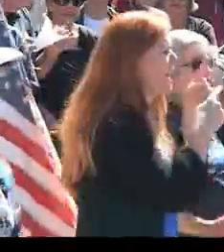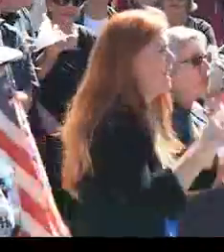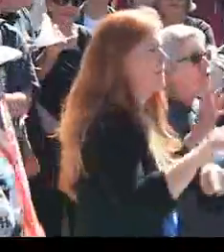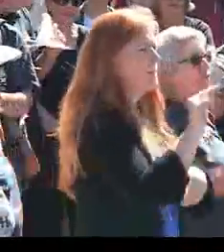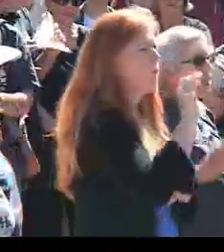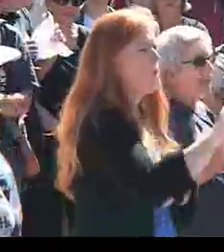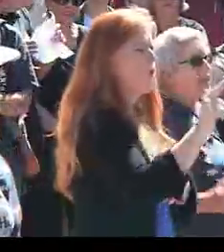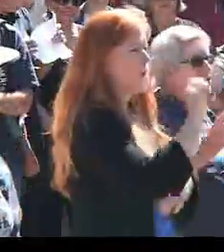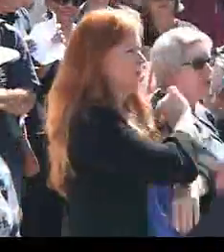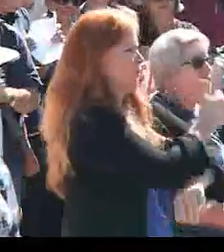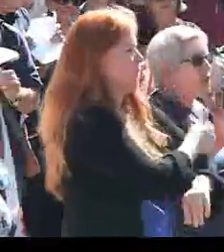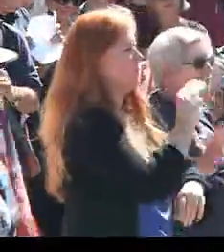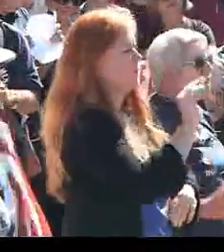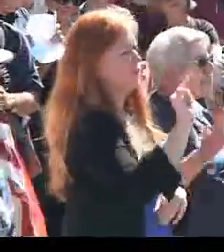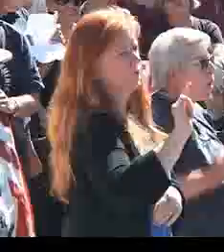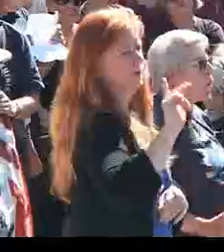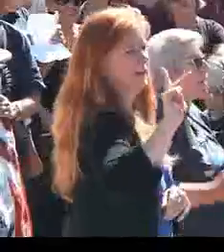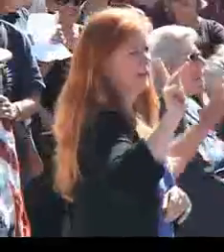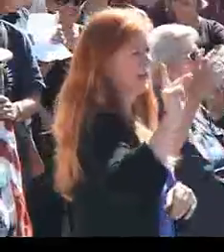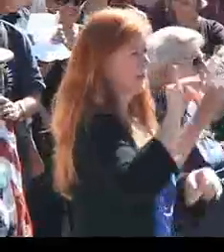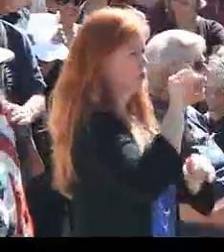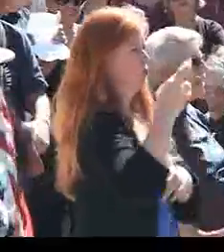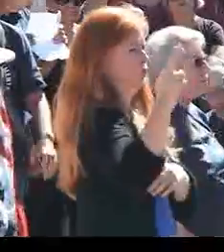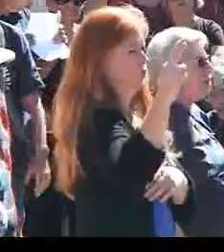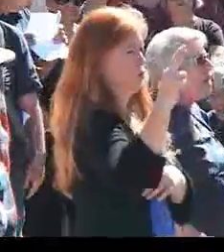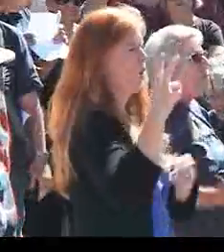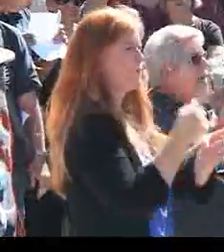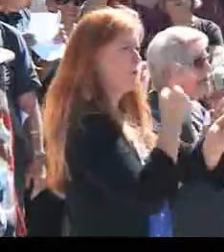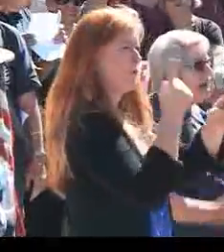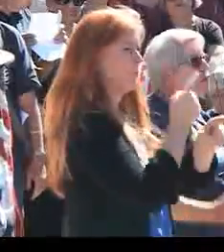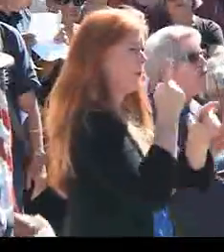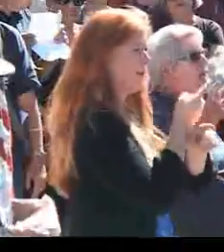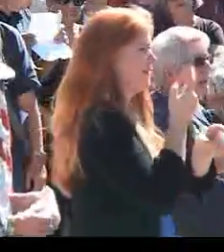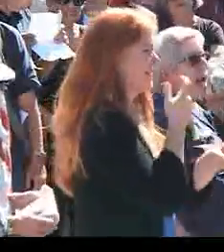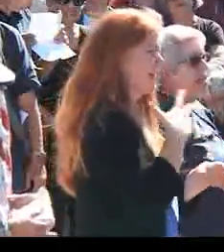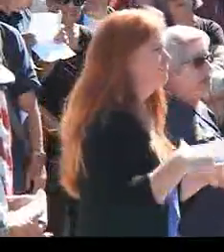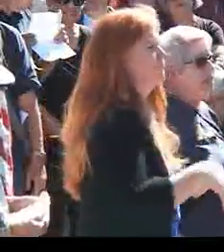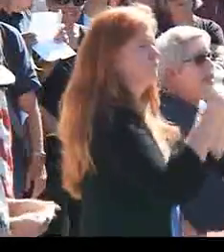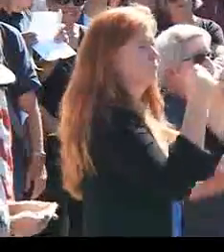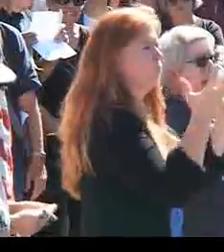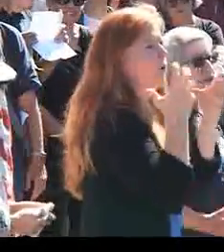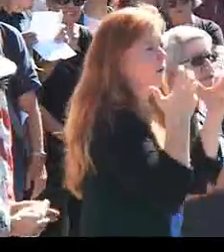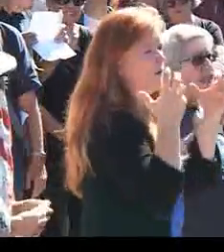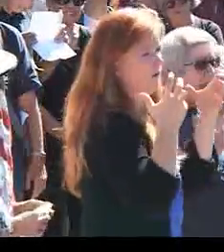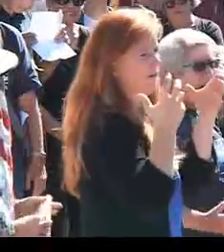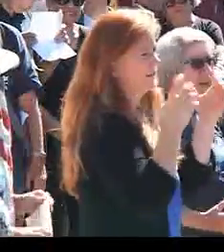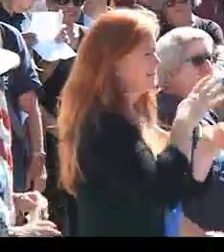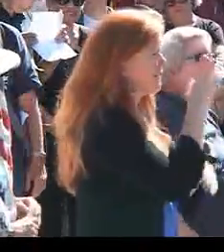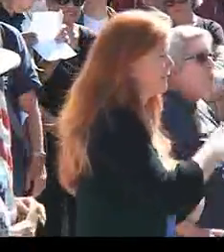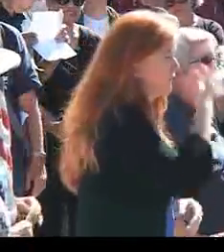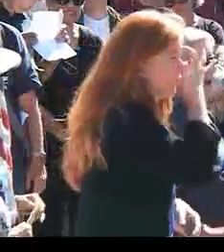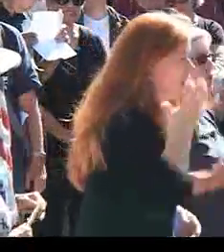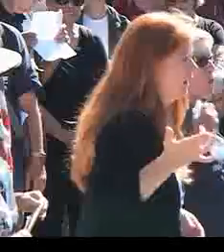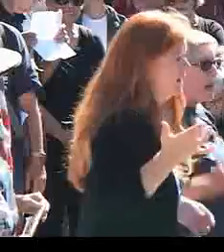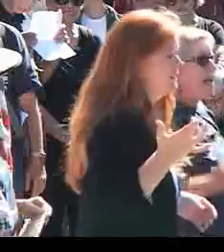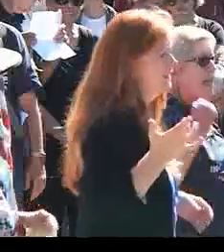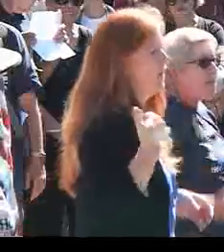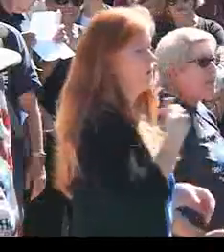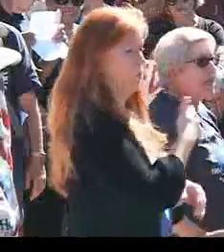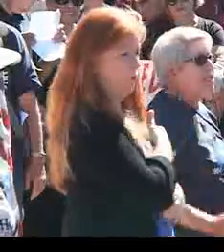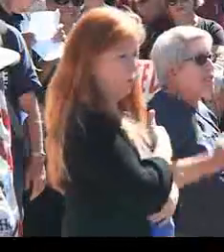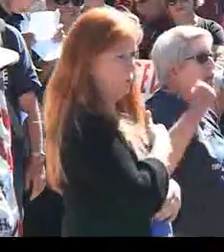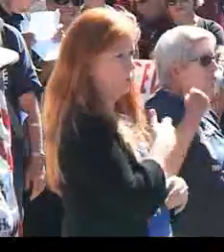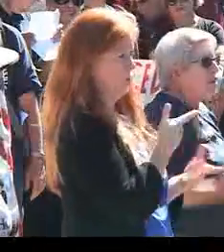that Martin Luther King Jr. then appropriately claimed. But never forget where the